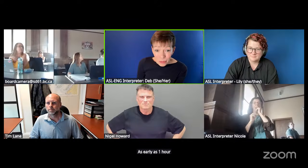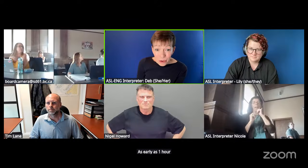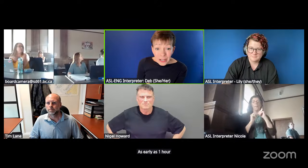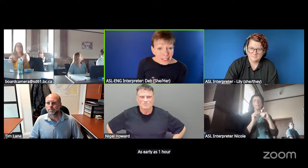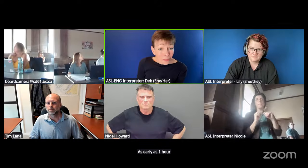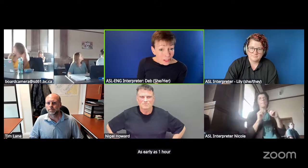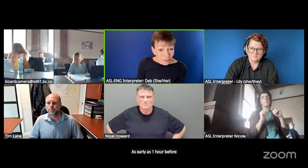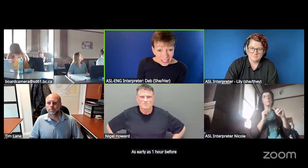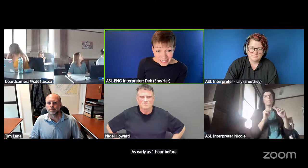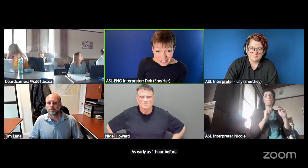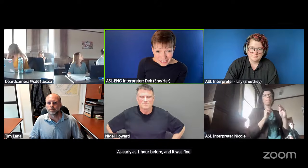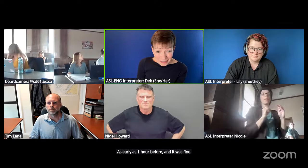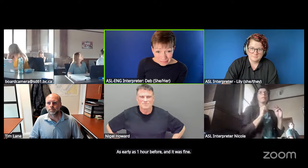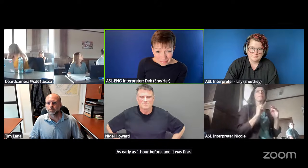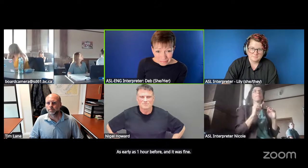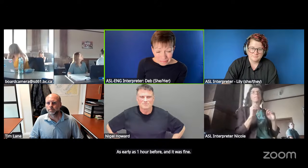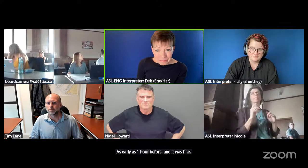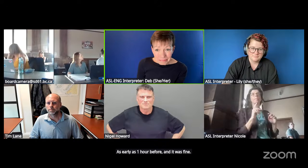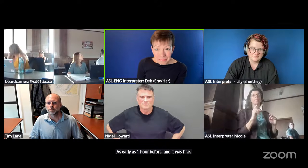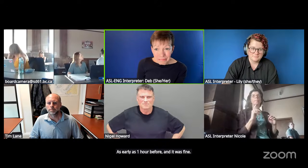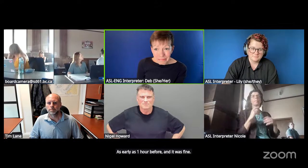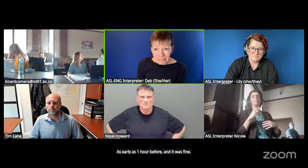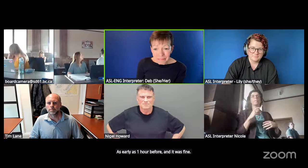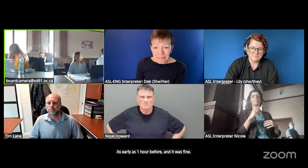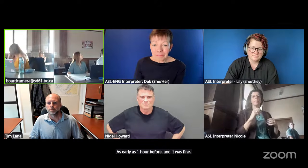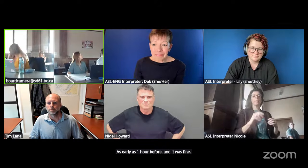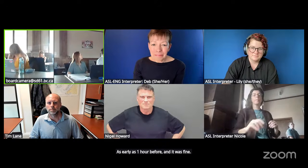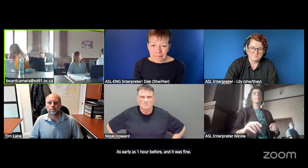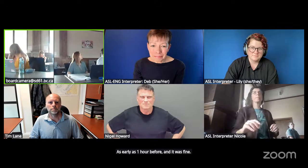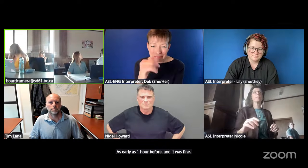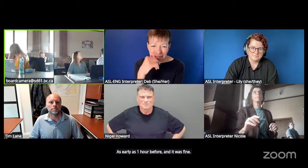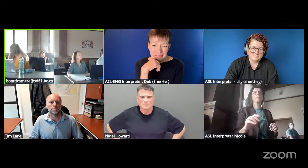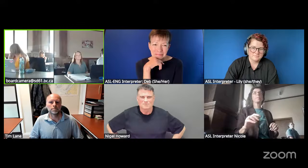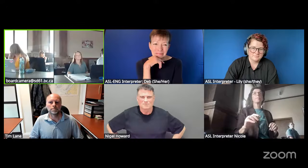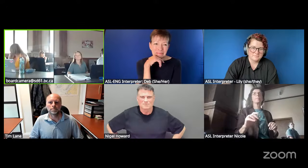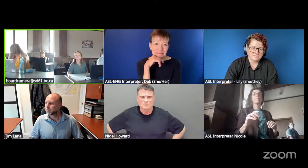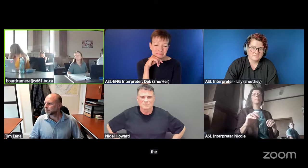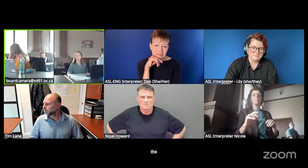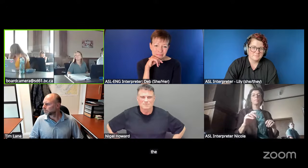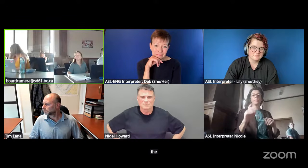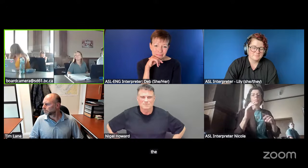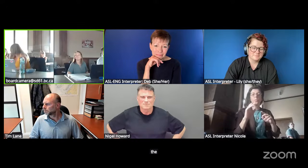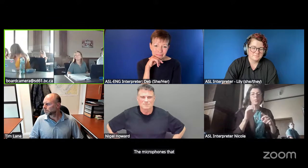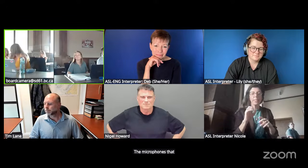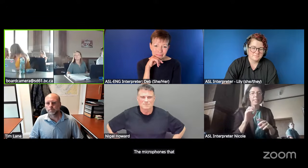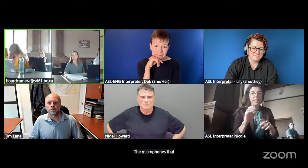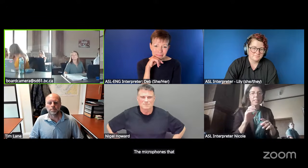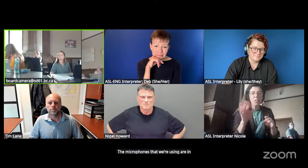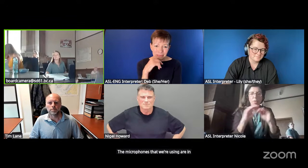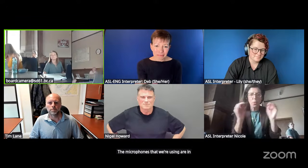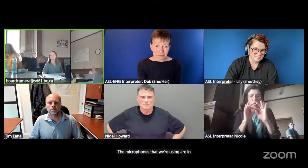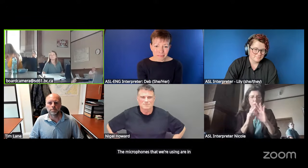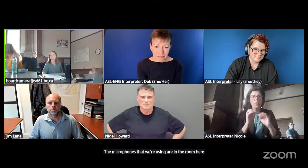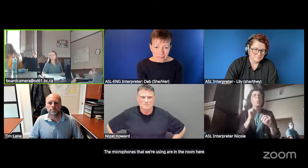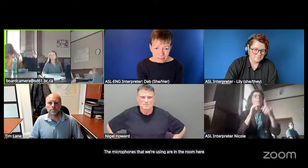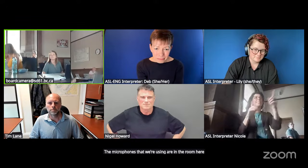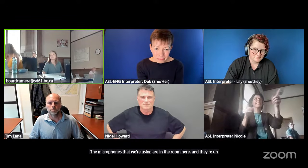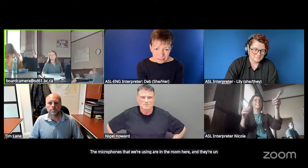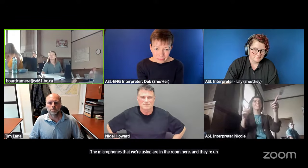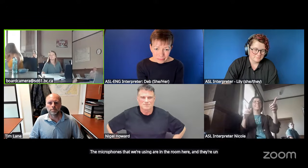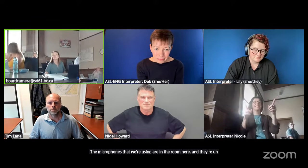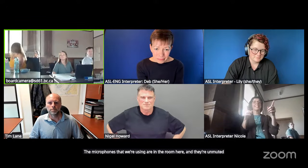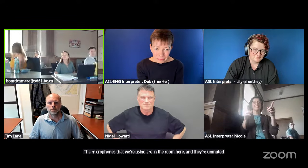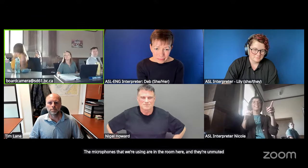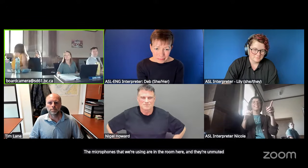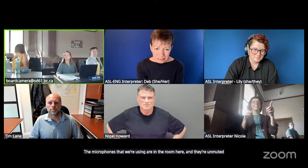hour before, and it was fine. The microphones that we're using are in the room here and they're unmuted, so it